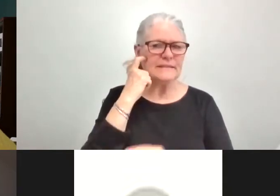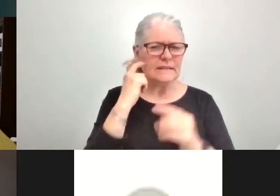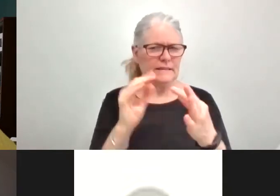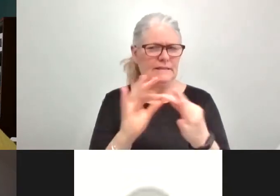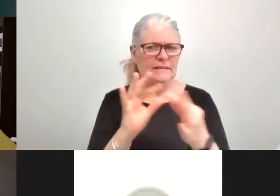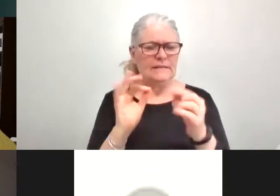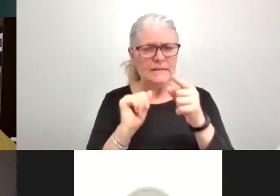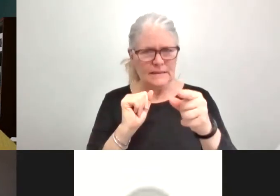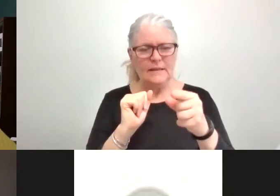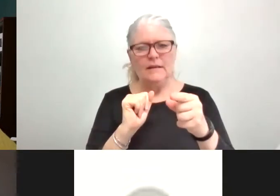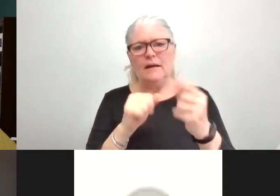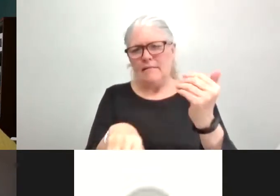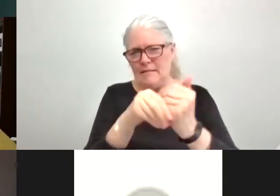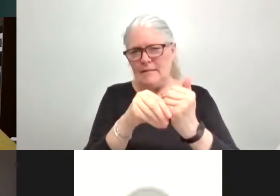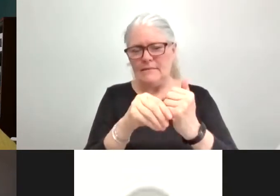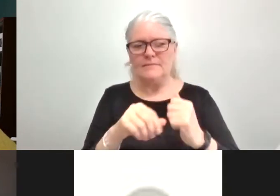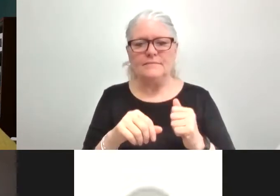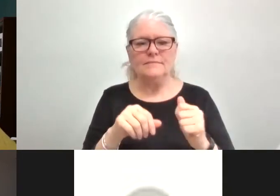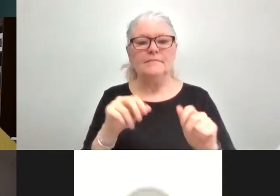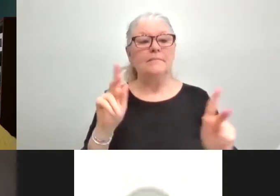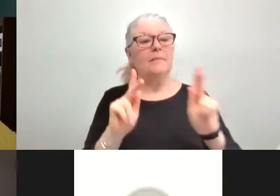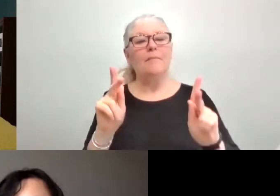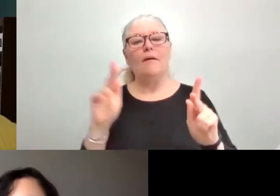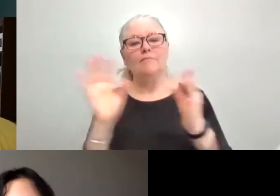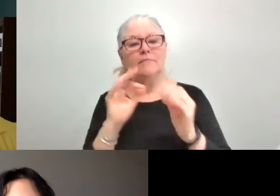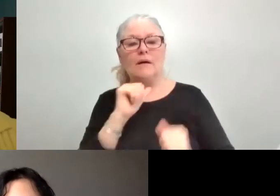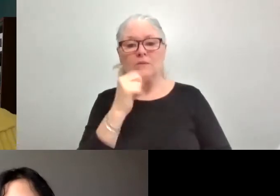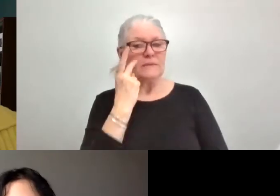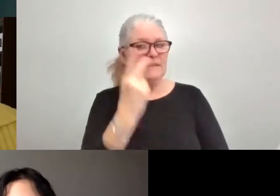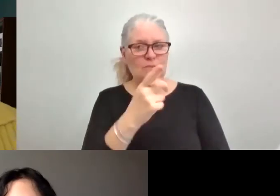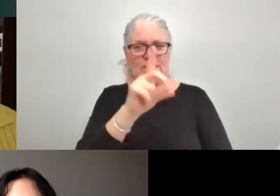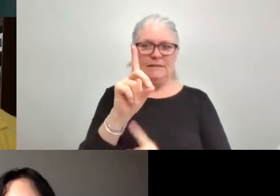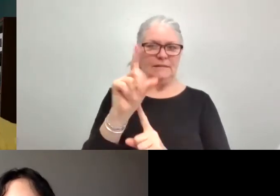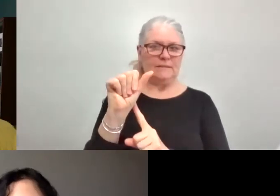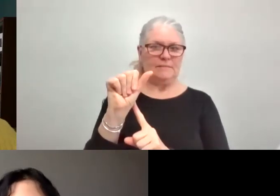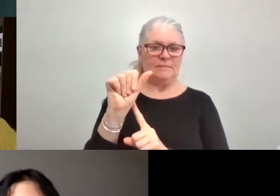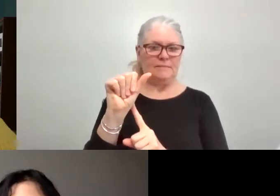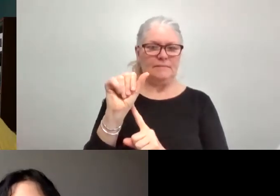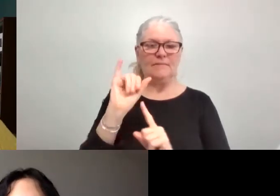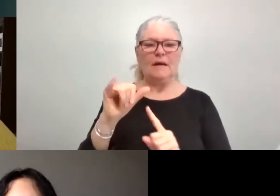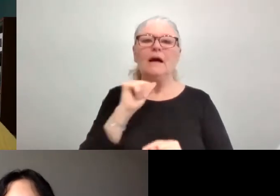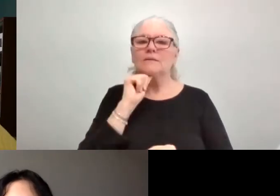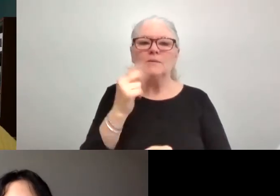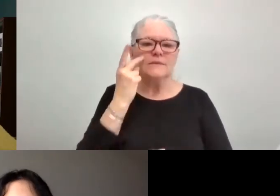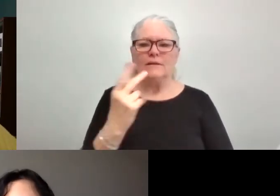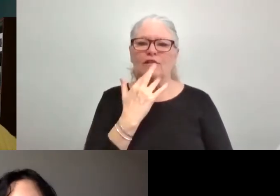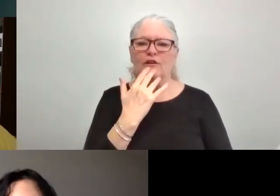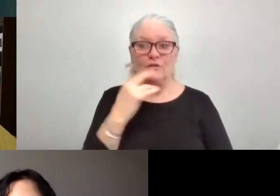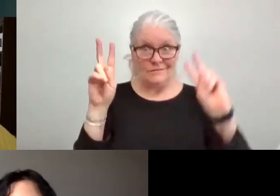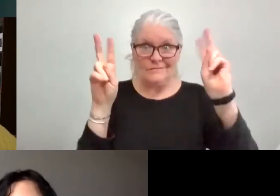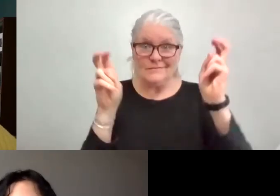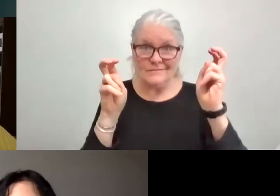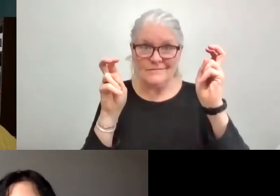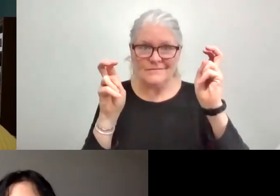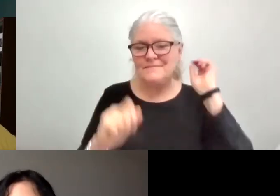how people say that, you know, I don't see you as disabled. That reminds me of the phrase, you know, I don't see color. And it's so